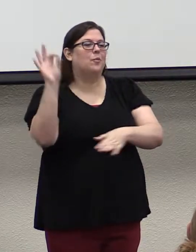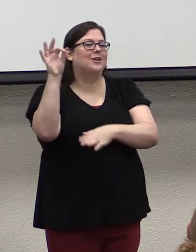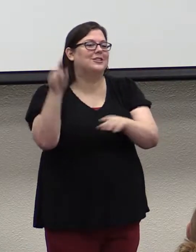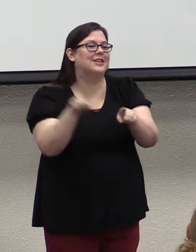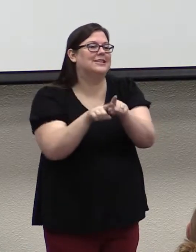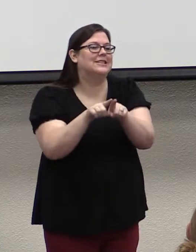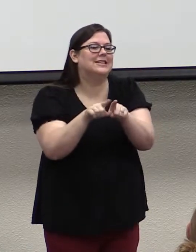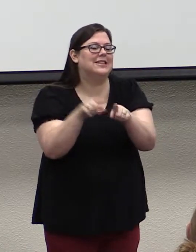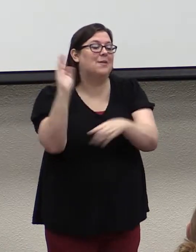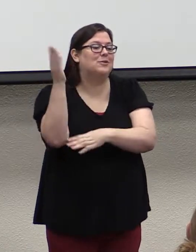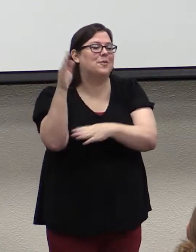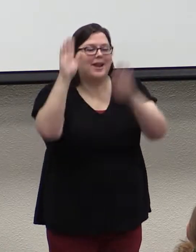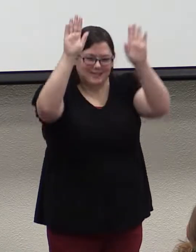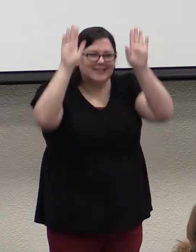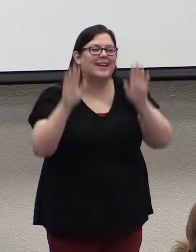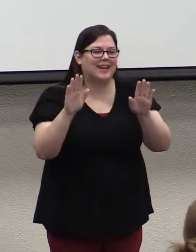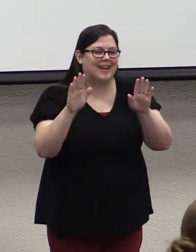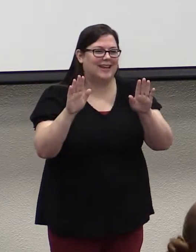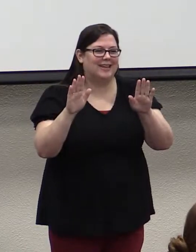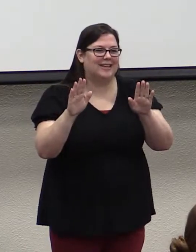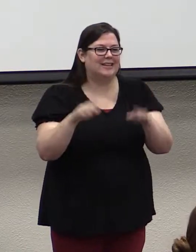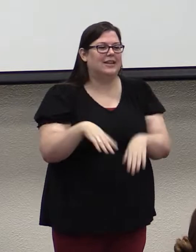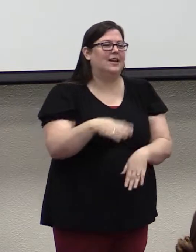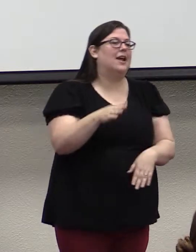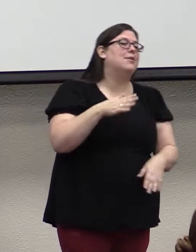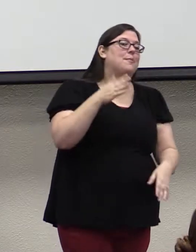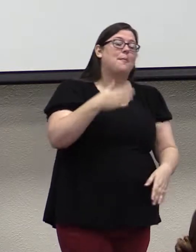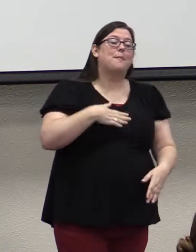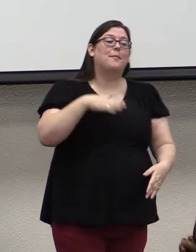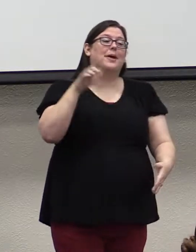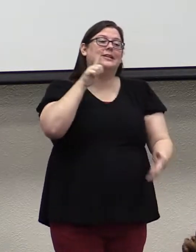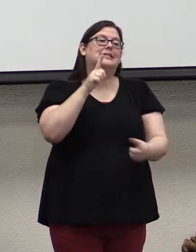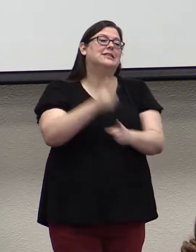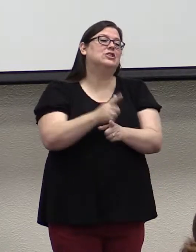She's not really a guest, but she's an aide assistant at my sister Rachel.